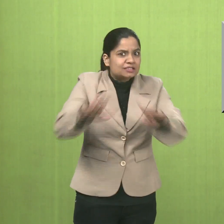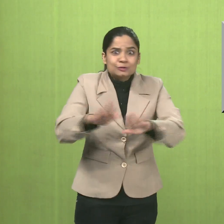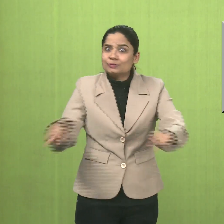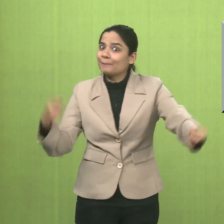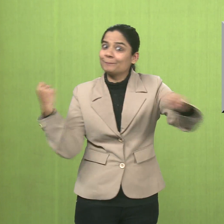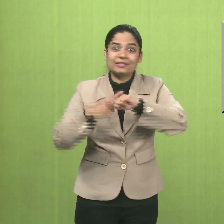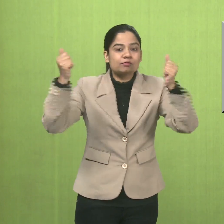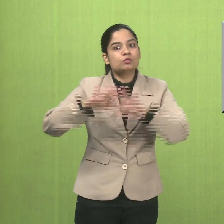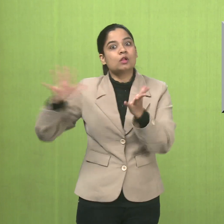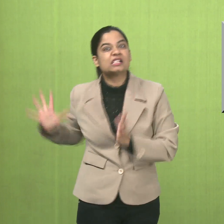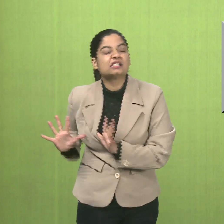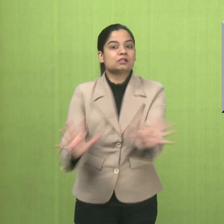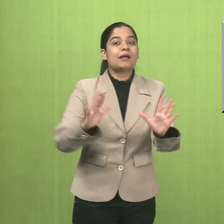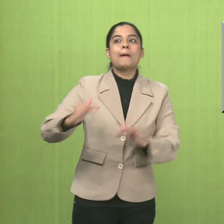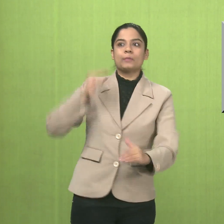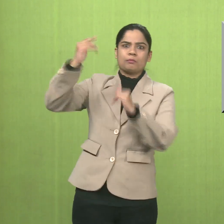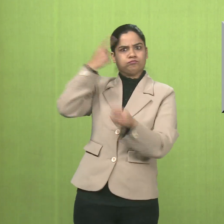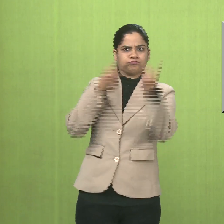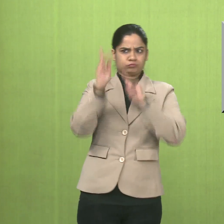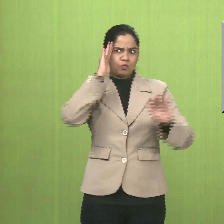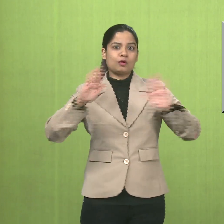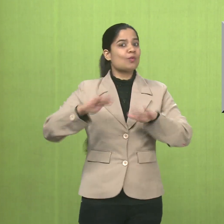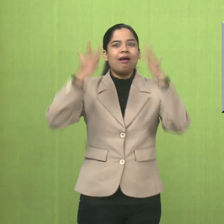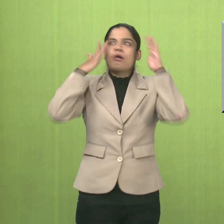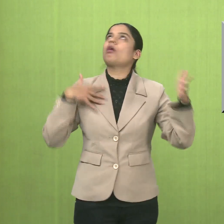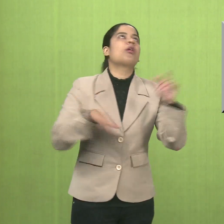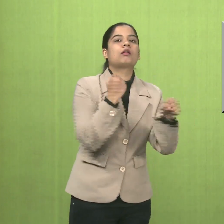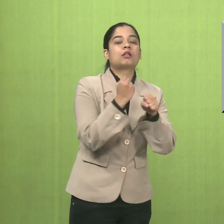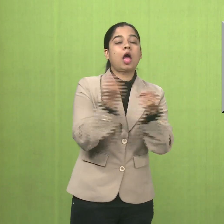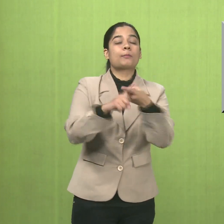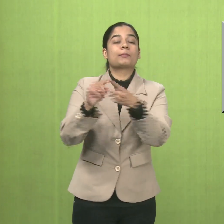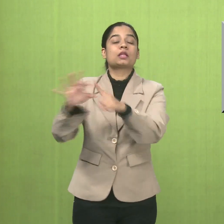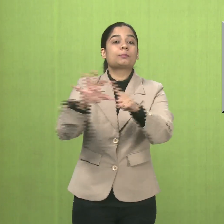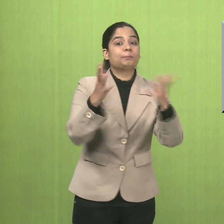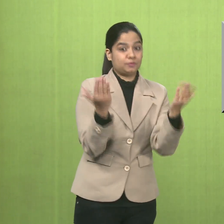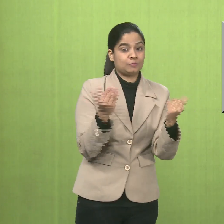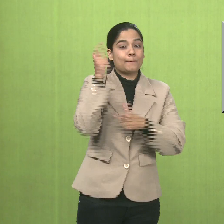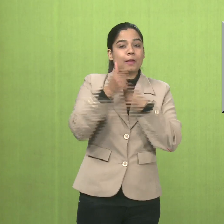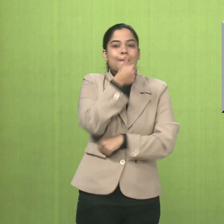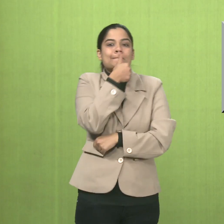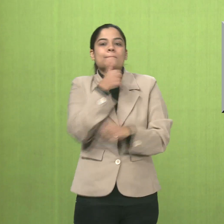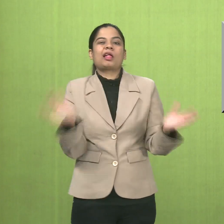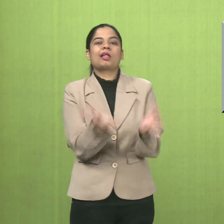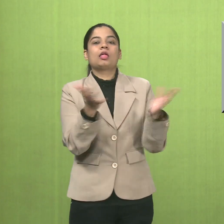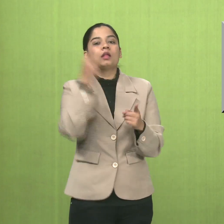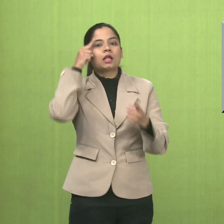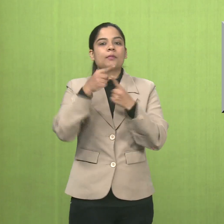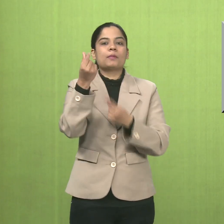etc. is dangerous for children, but they're still pushed to do all of this. They don't know what they're doing. And